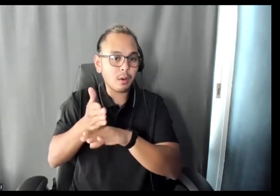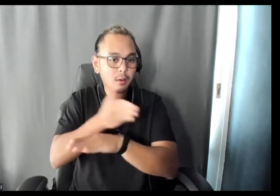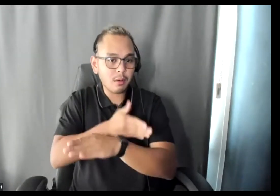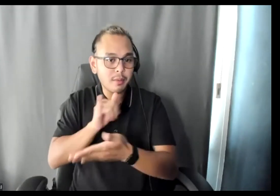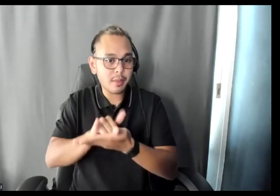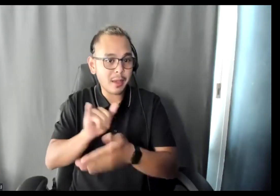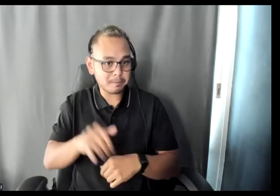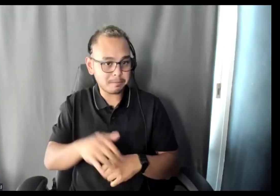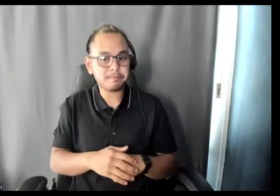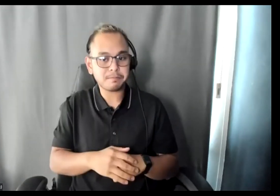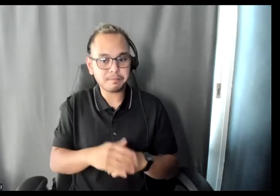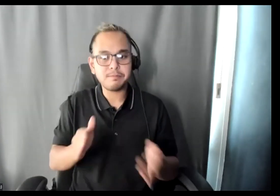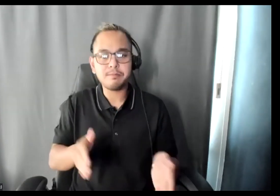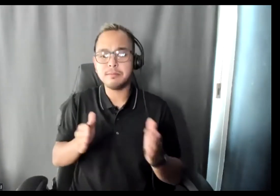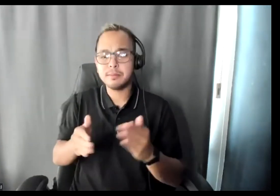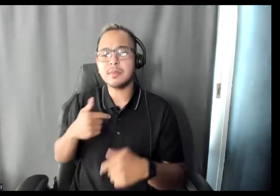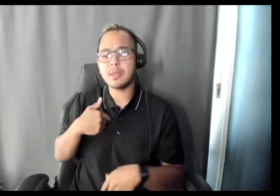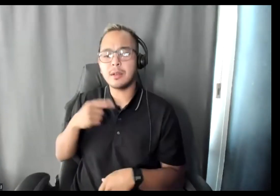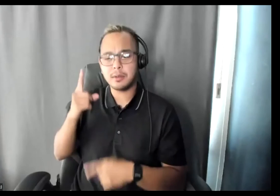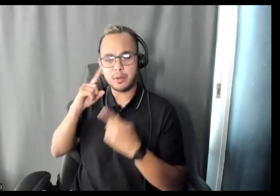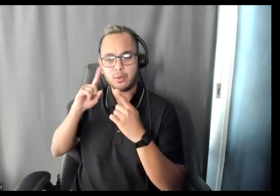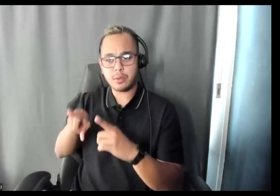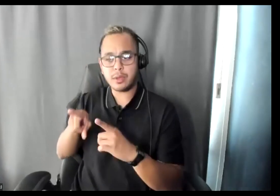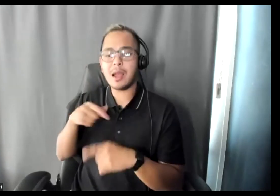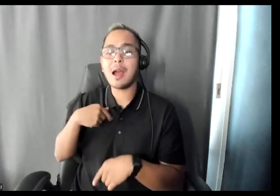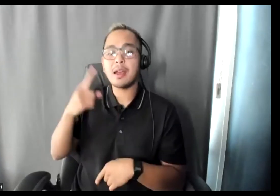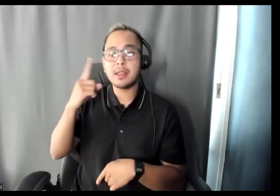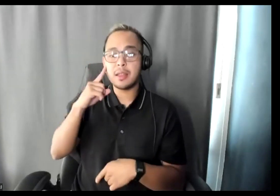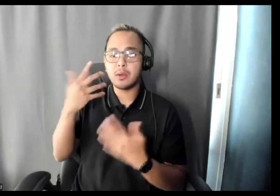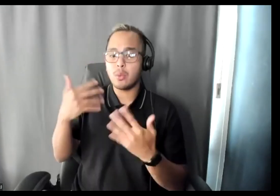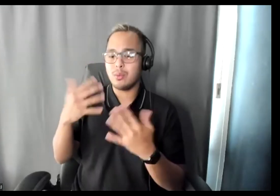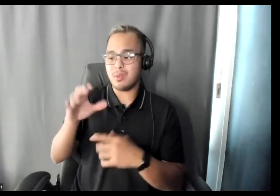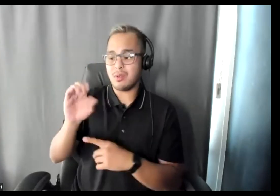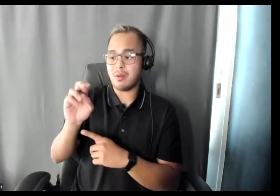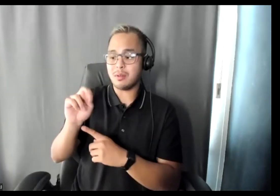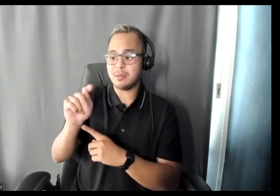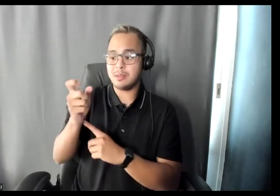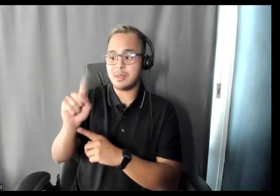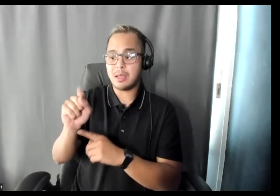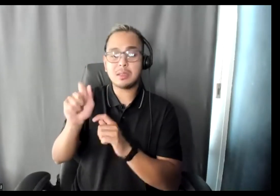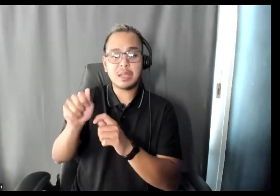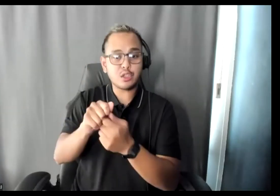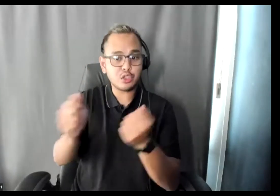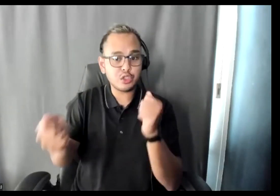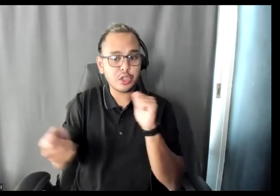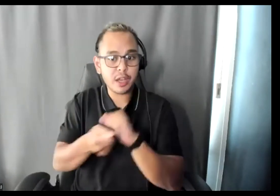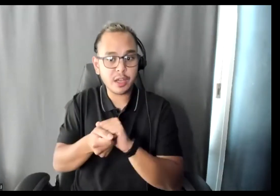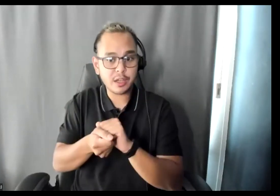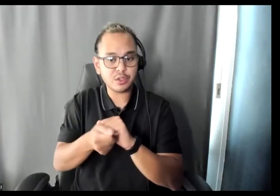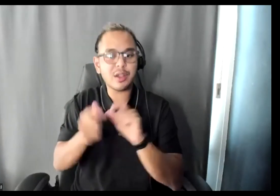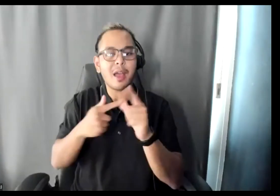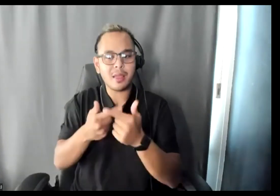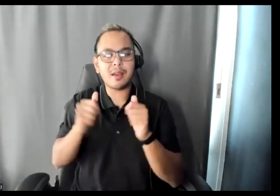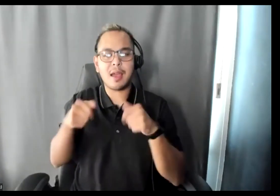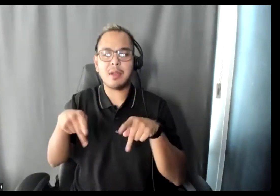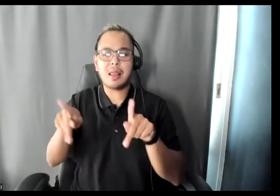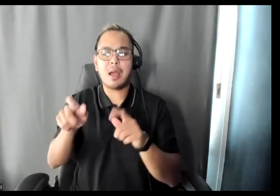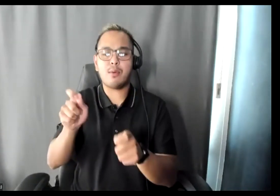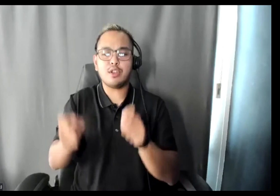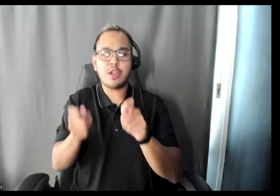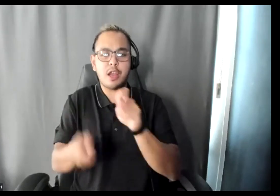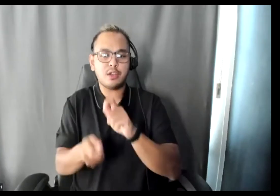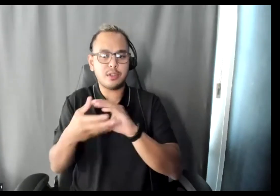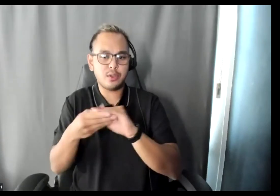Yeah, I think the point around sort of how quickly the context can change and allow a very different conversation to take place is really well